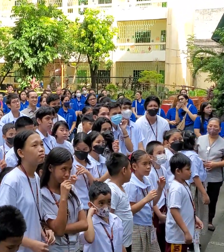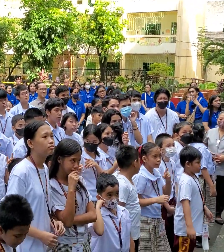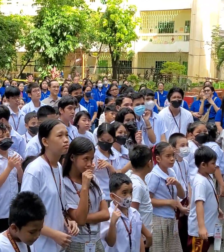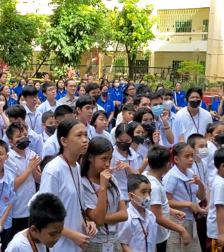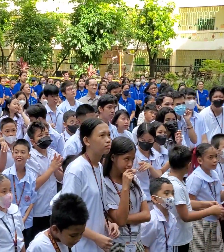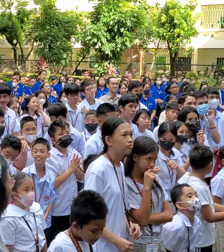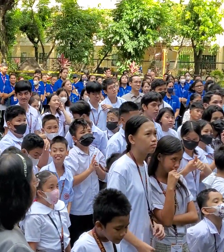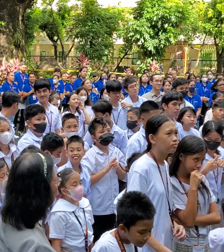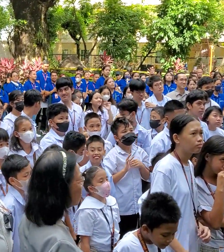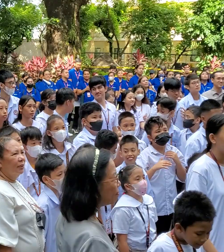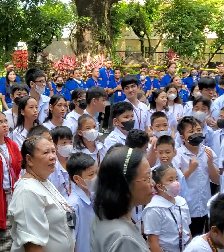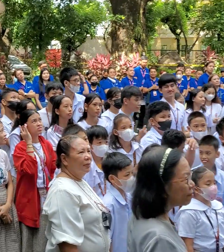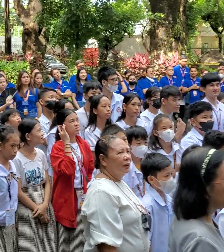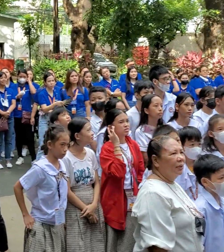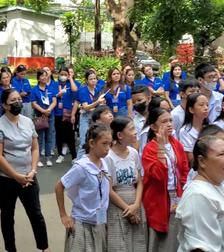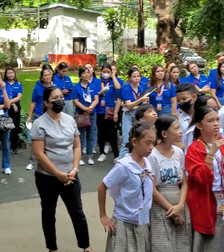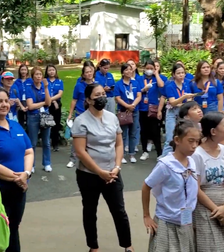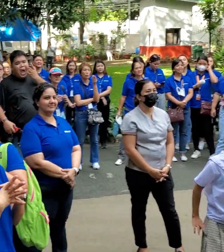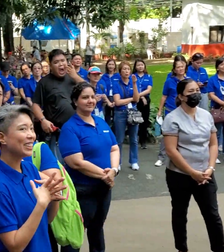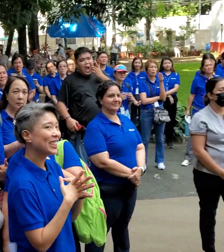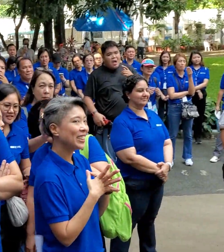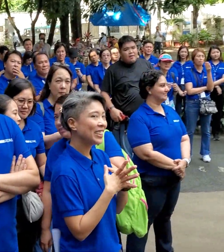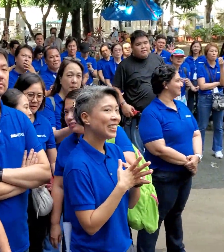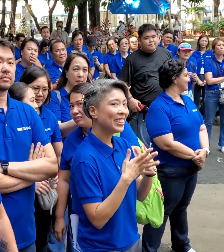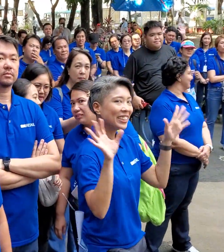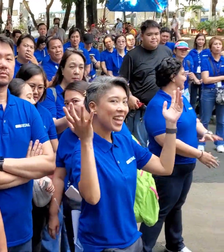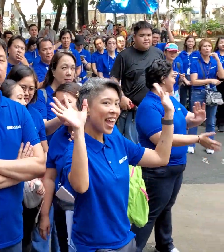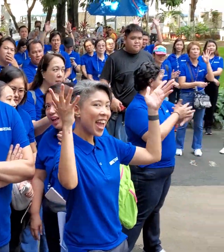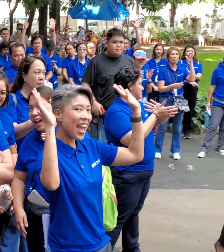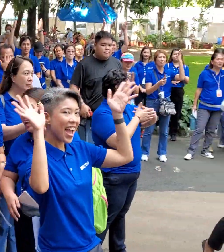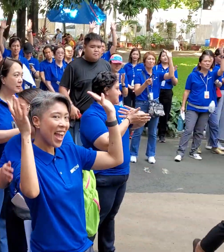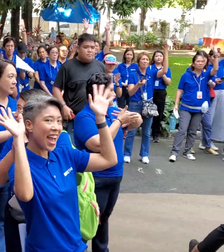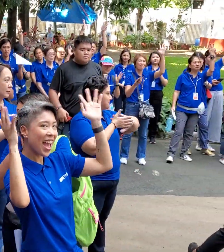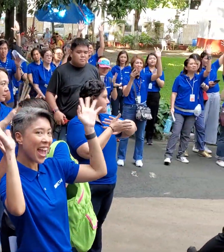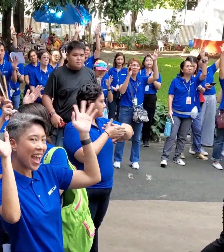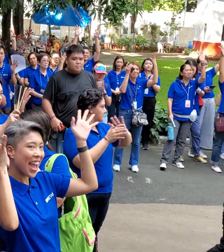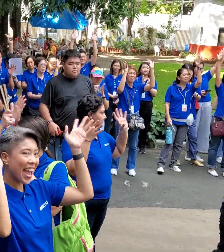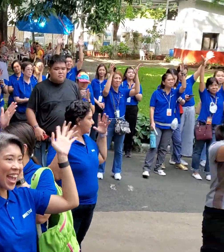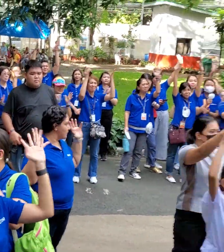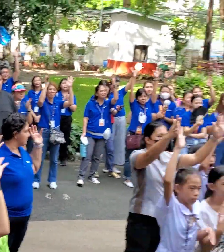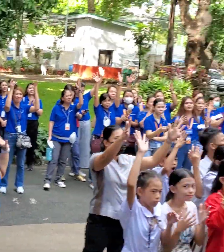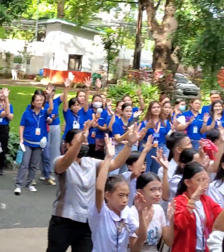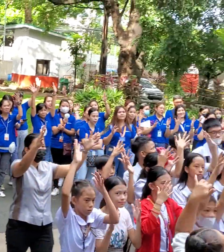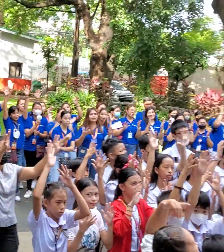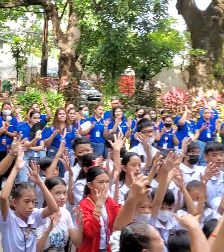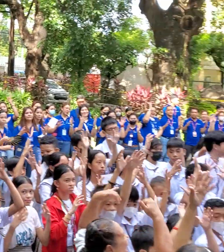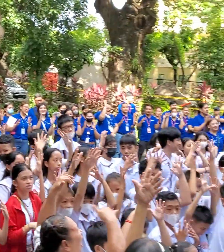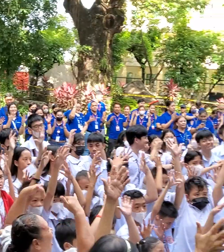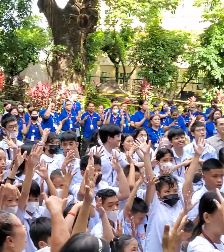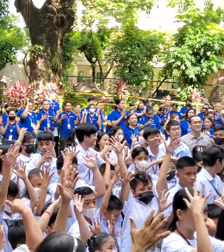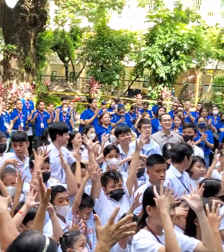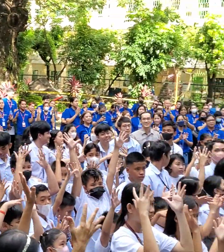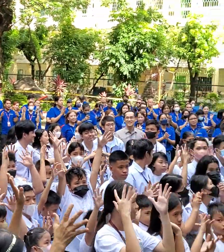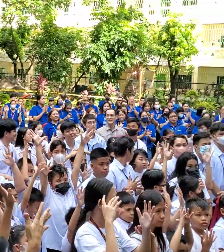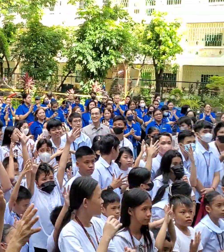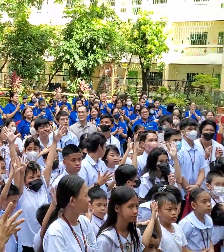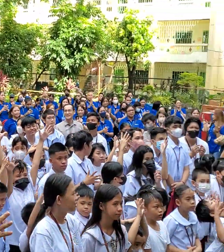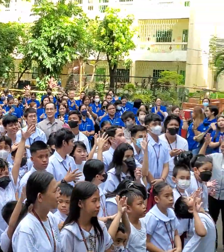of course, the 158 volunteers from SM, ayan, group of companies.